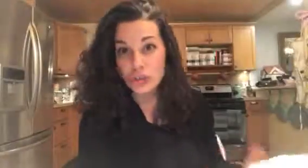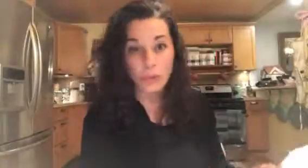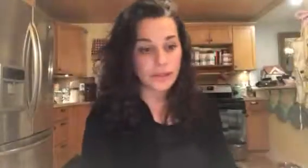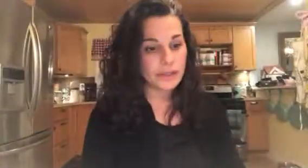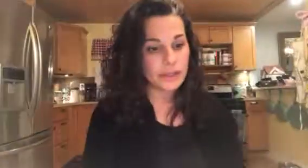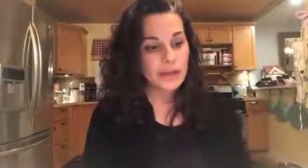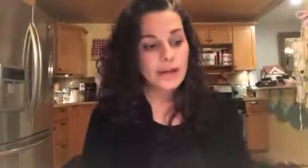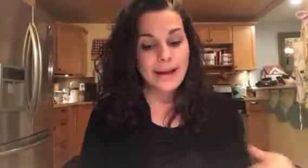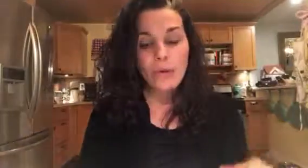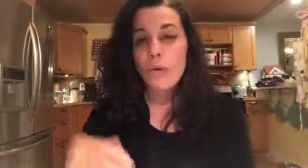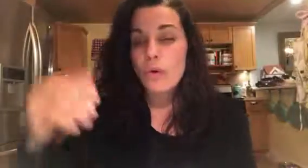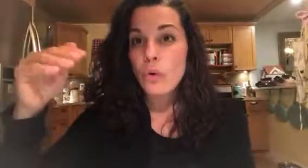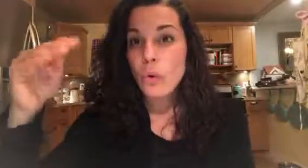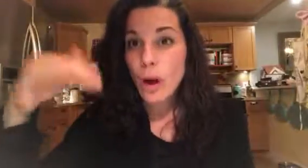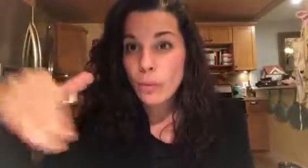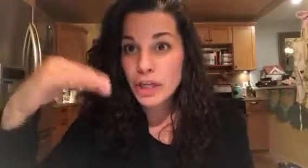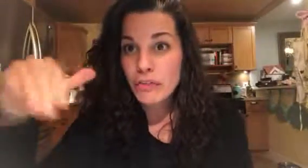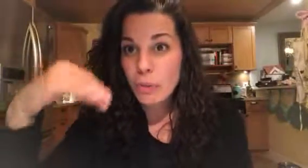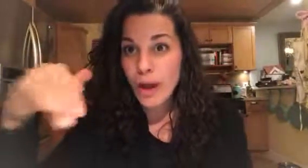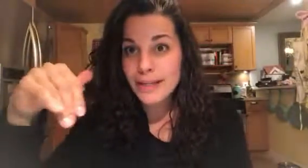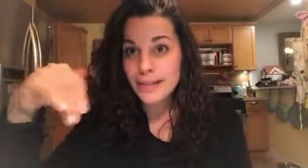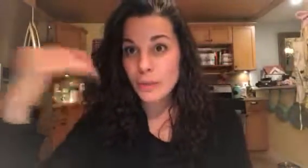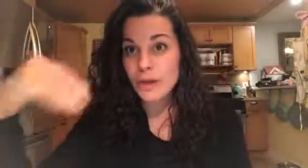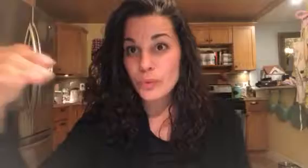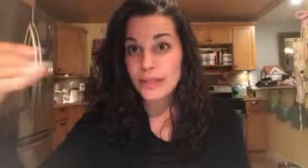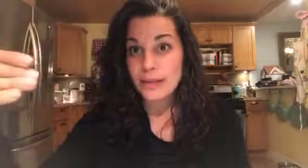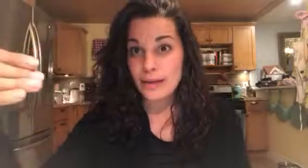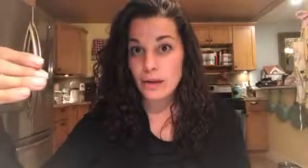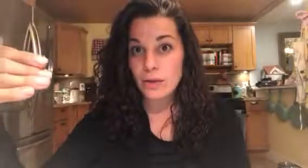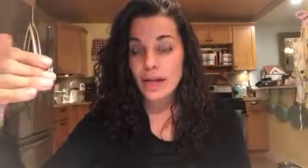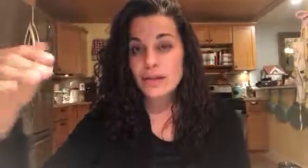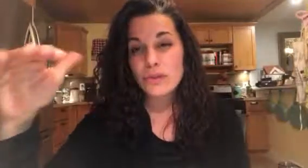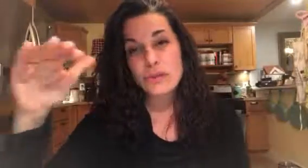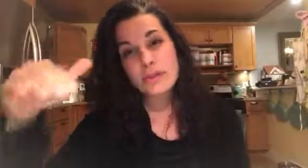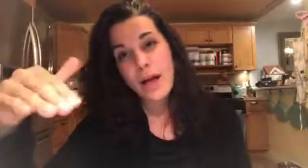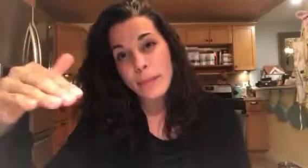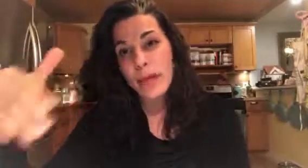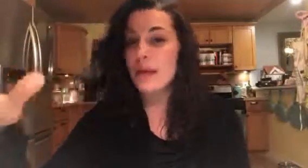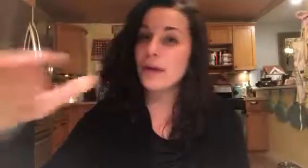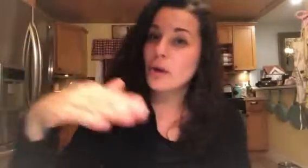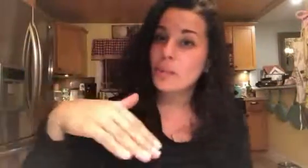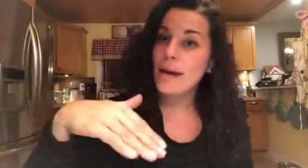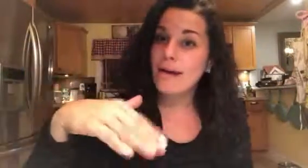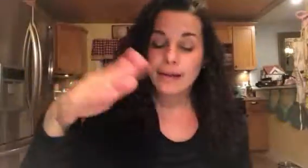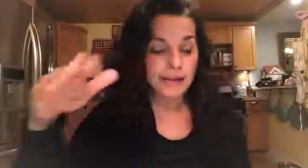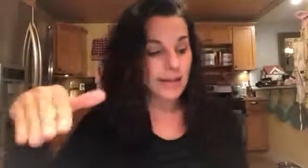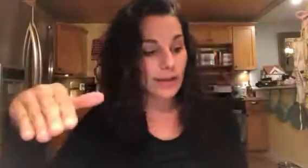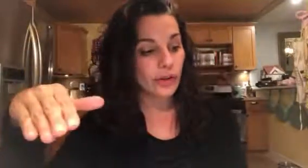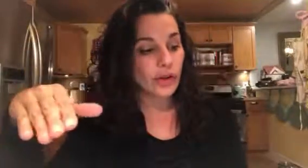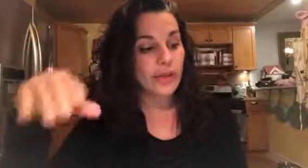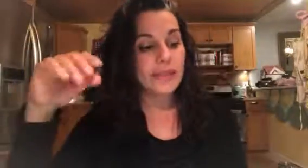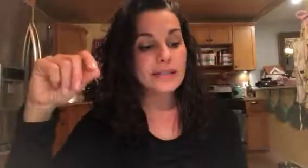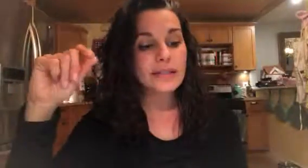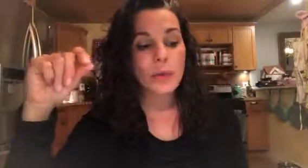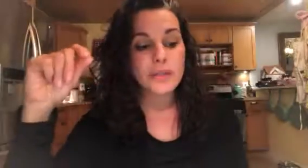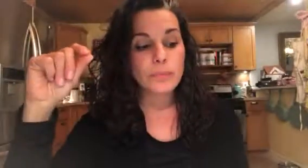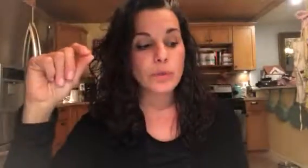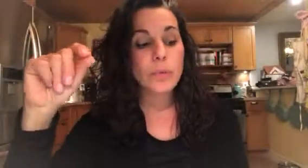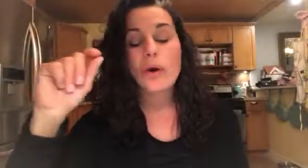short. Now, I want you to rewind it when you need it, okay? So just stop it and go back and take a look. This is you are